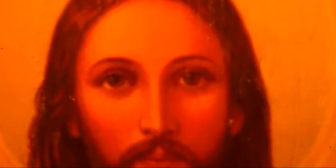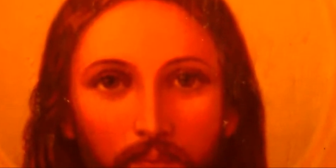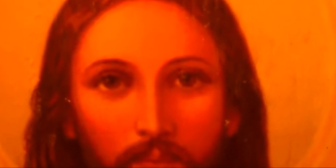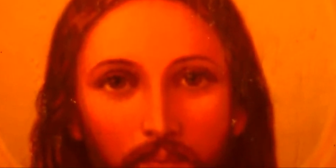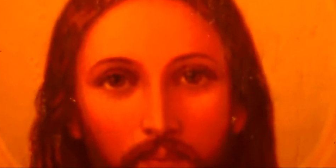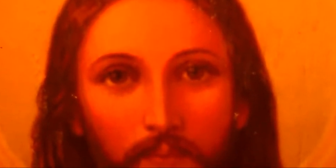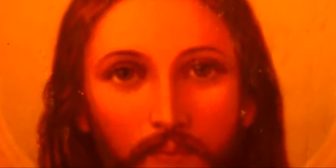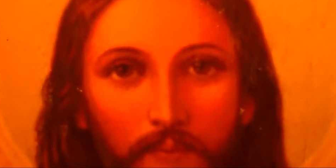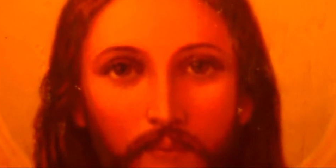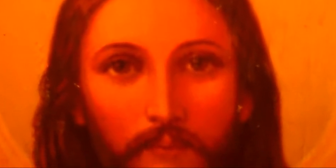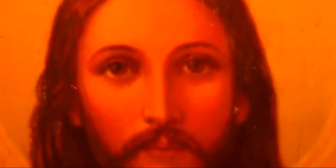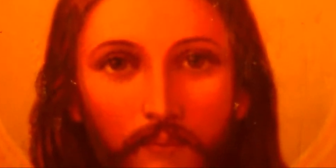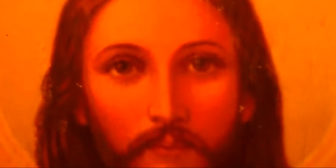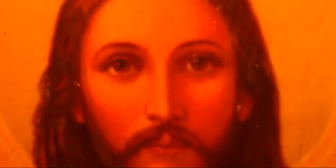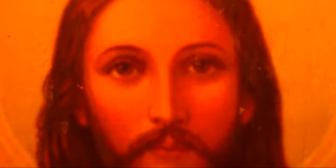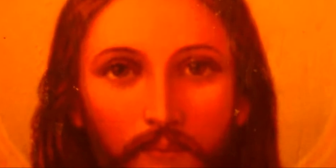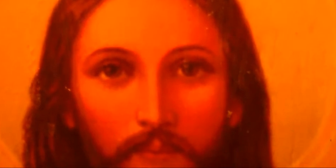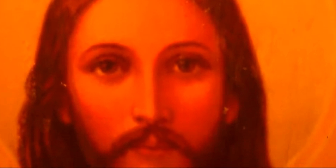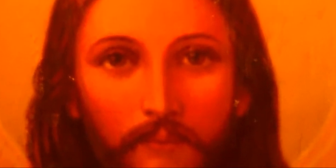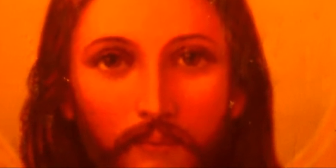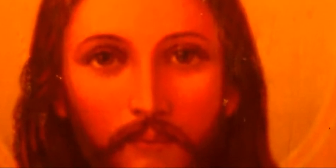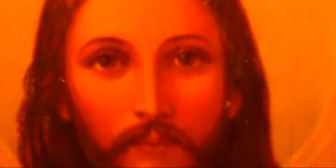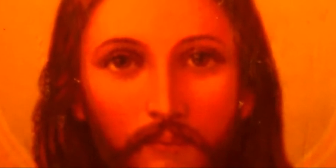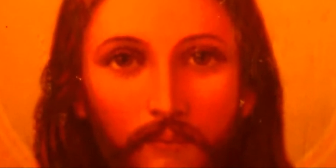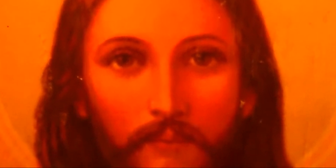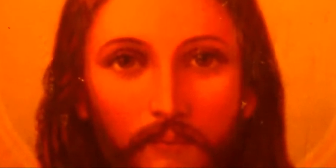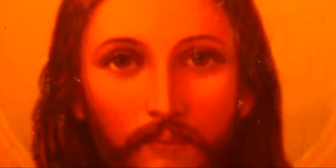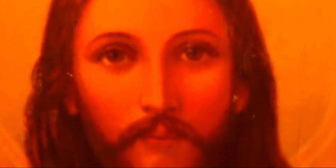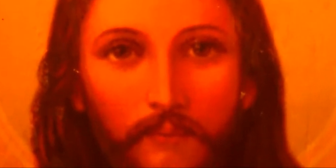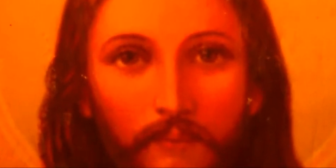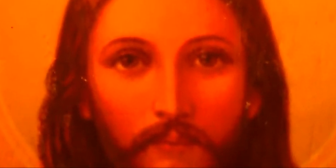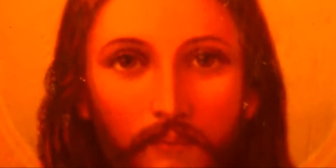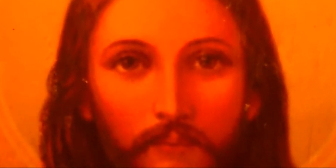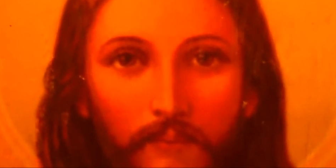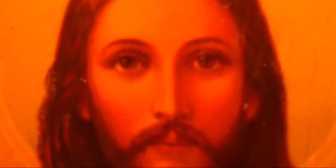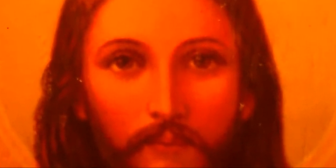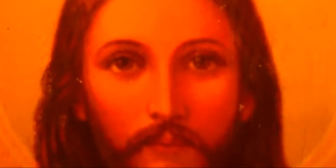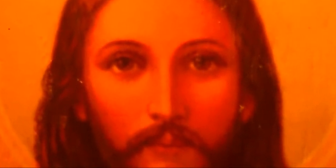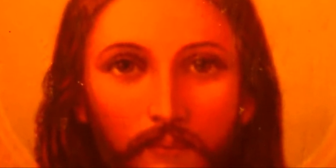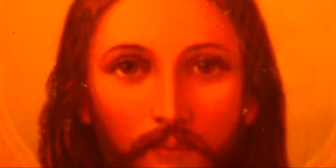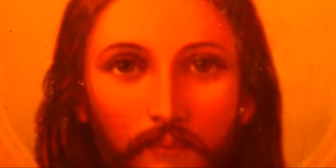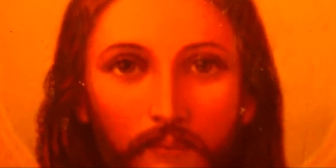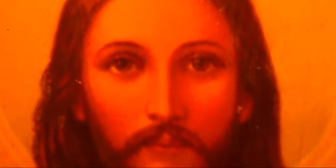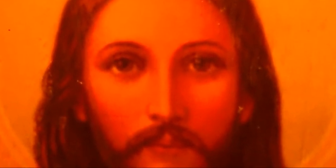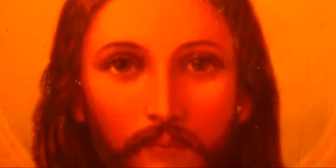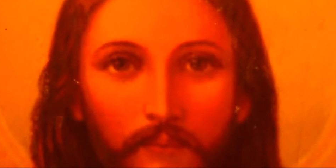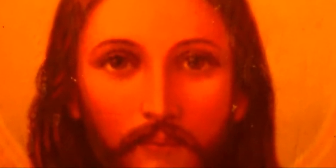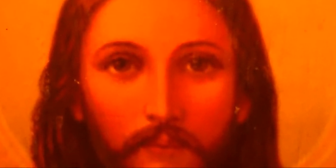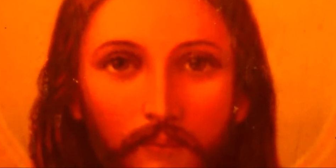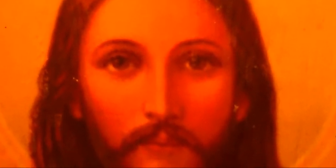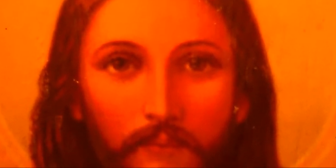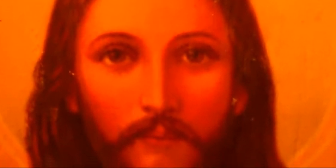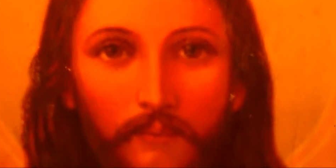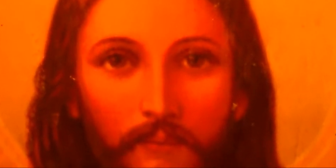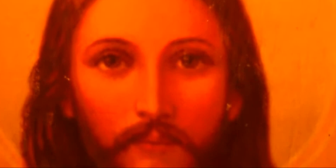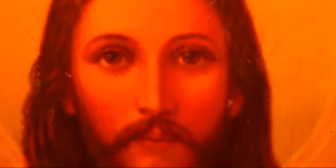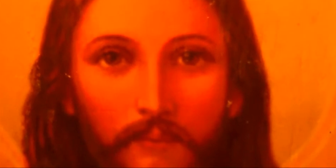my heavenly Father has not planted that are sinful will be pulled up by the roots. Leave them. They are